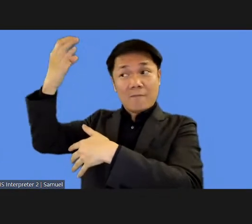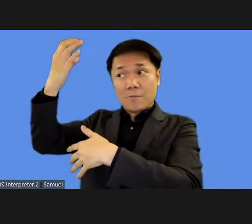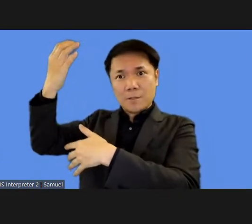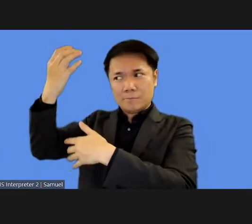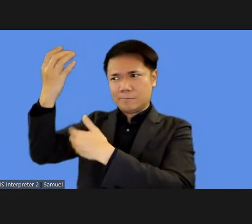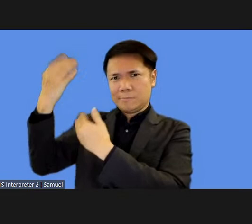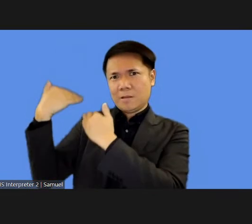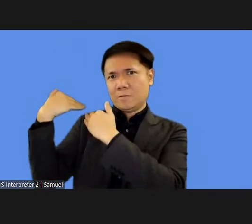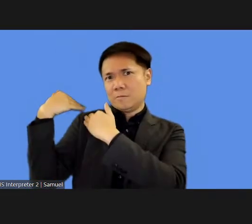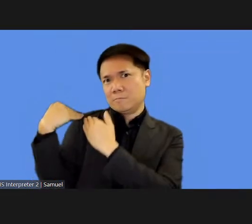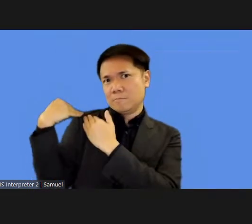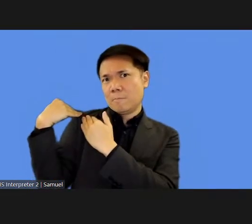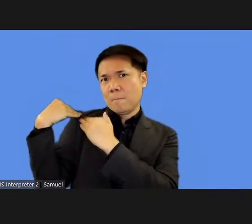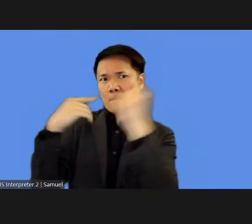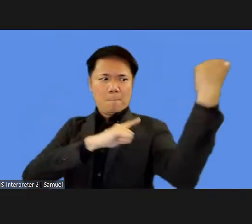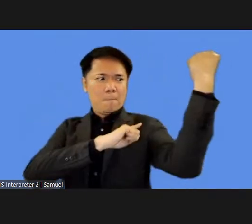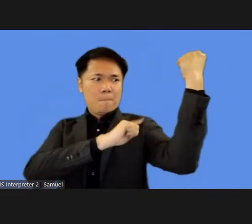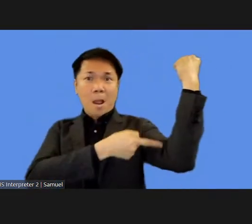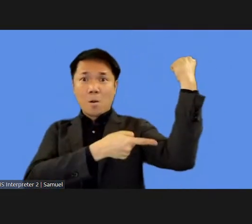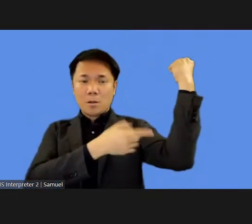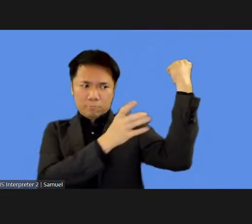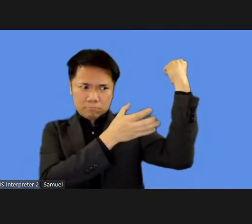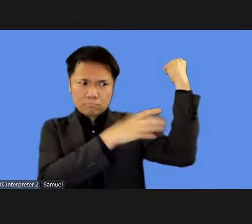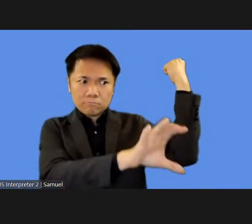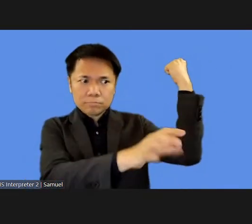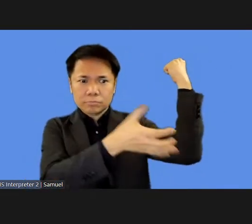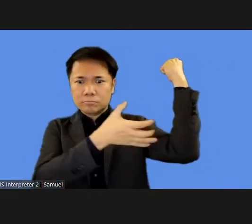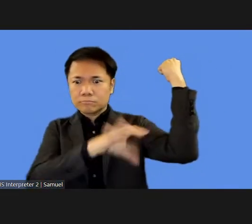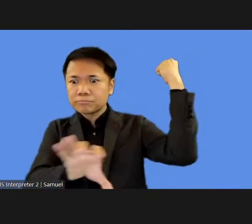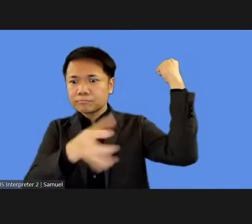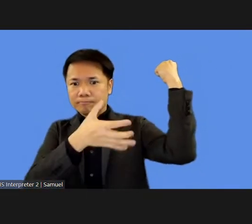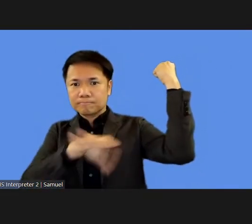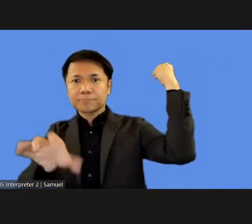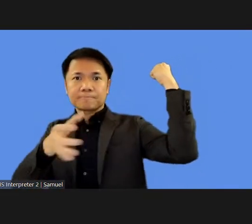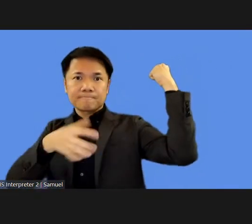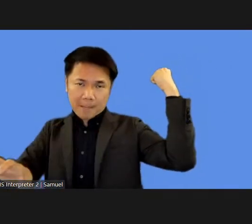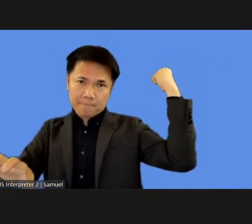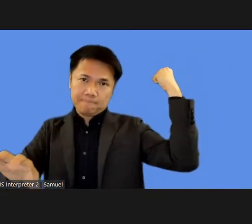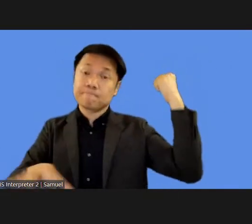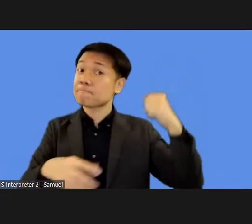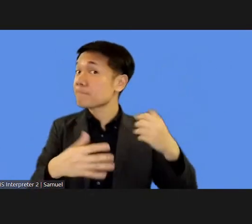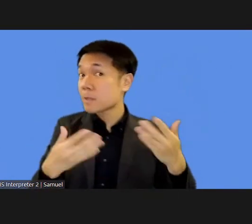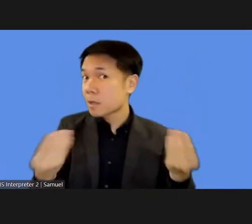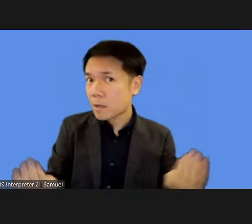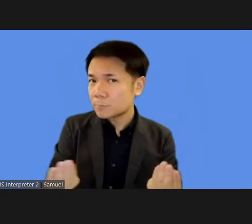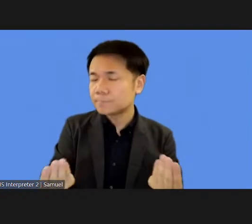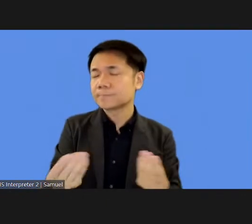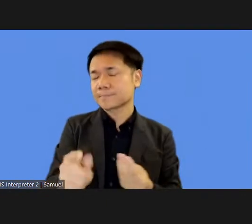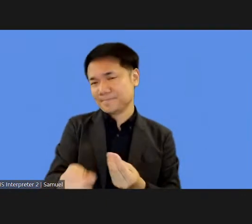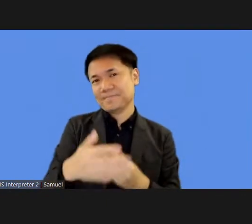with my colleague from OCHR, which is closest to me, to get his thought on those two questions. Yeah.